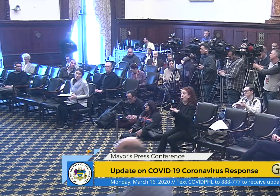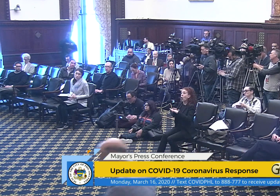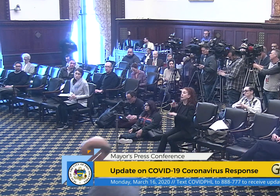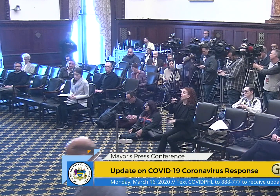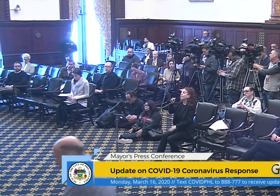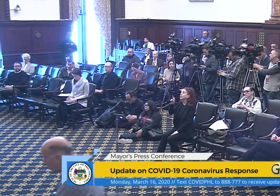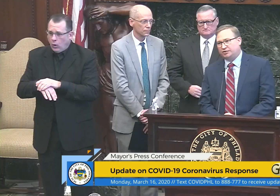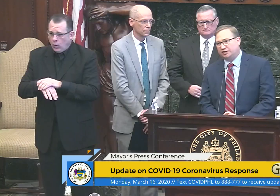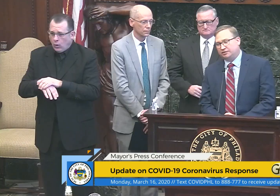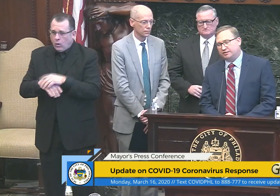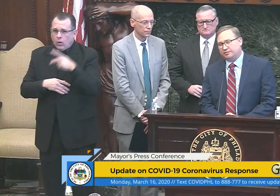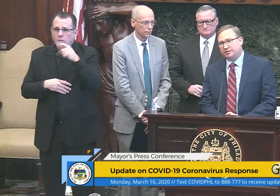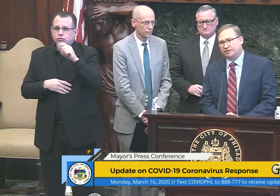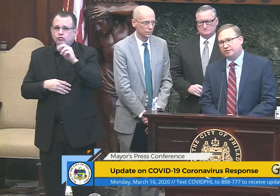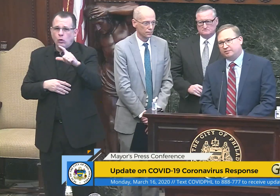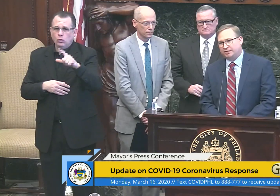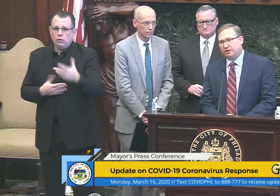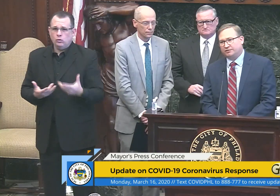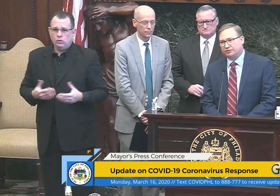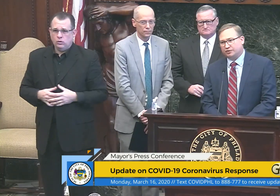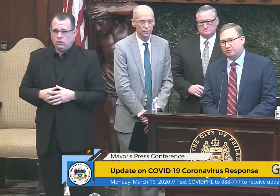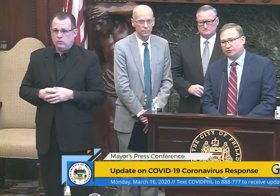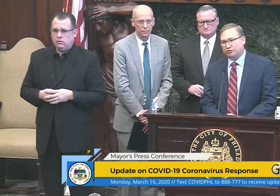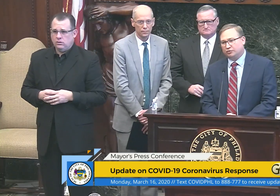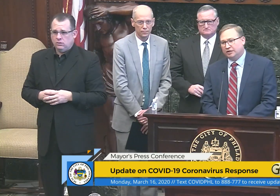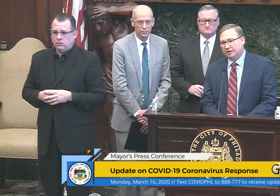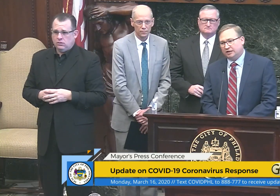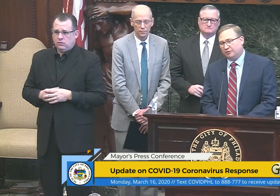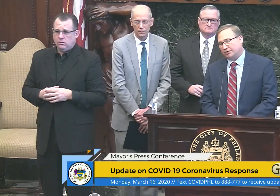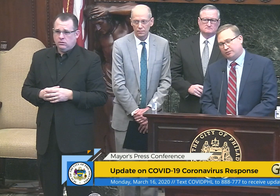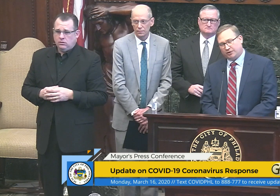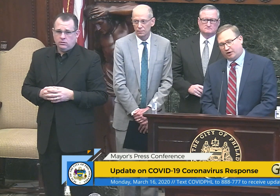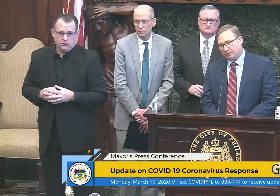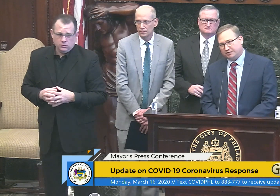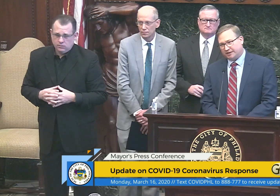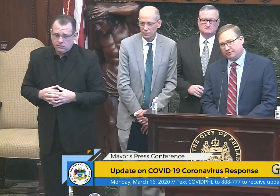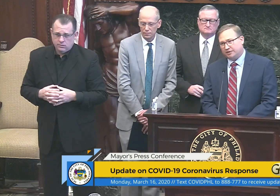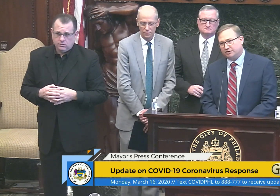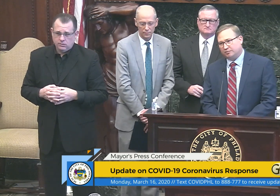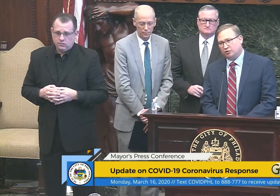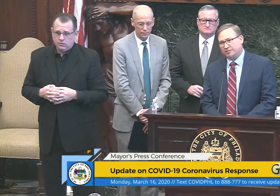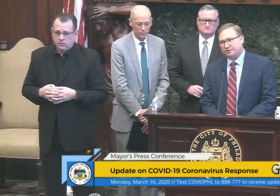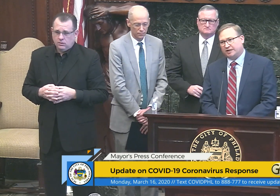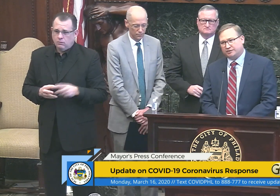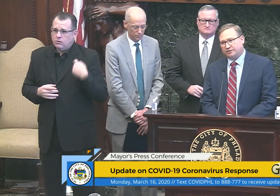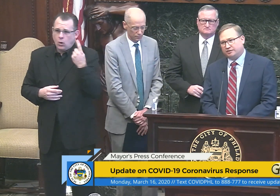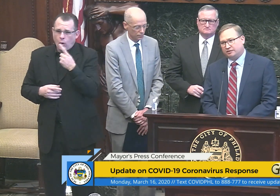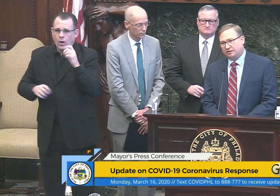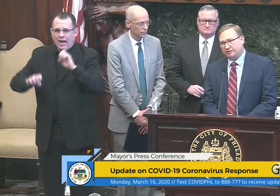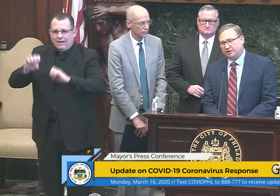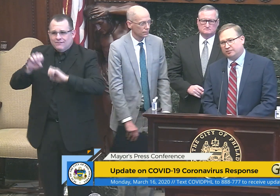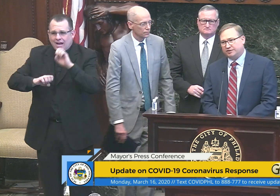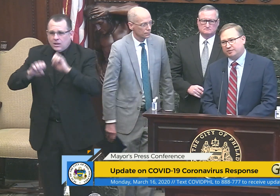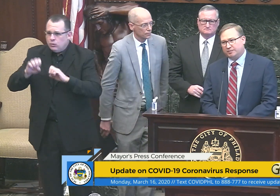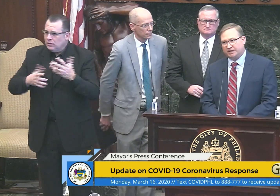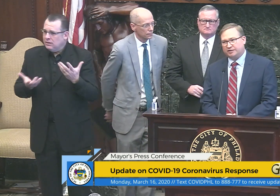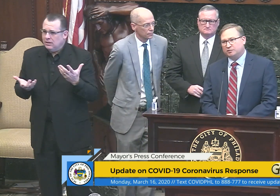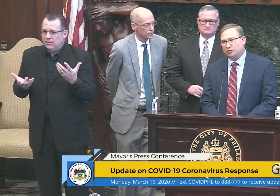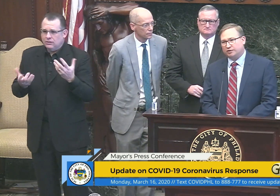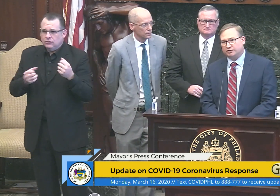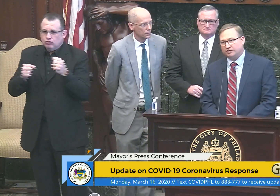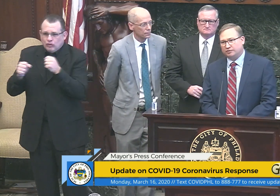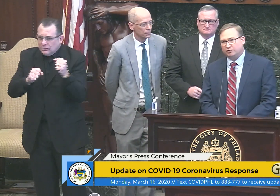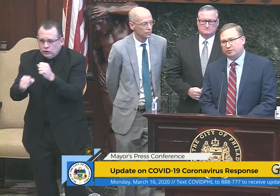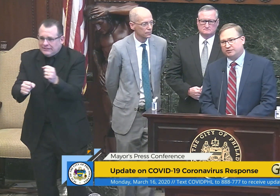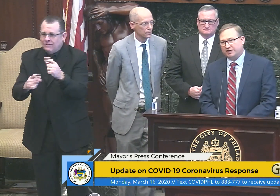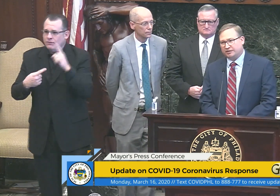The question is about changes to the police department and officers on patrol. We always evaluate our deployment strategies around the police department. At this